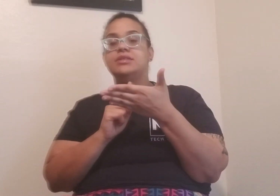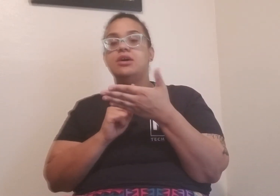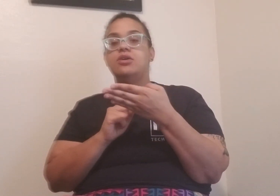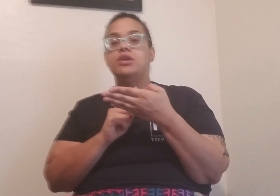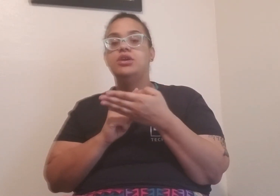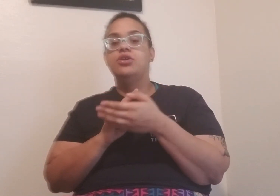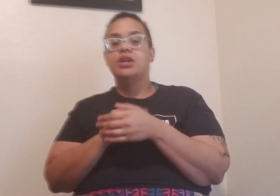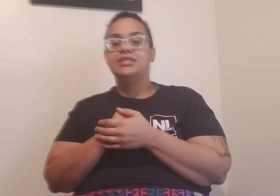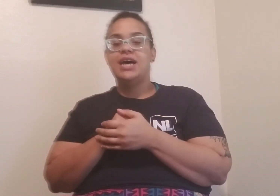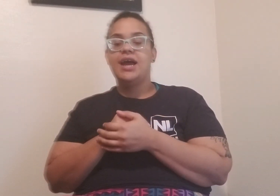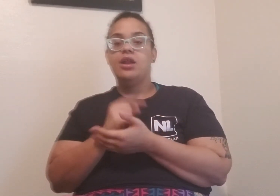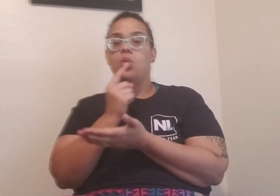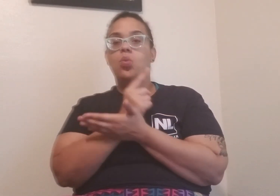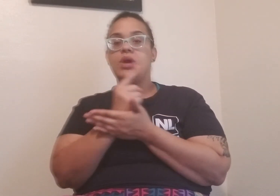So you're going to assign week.